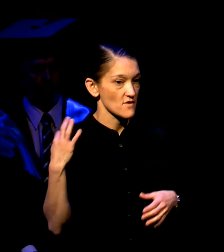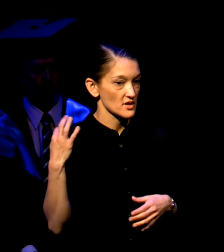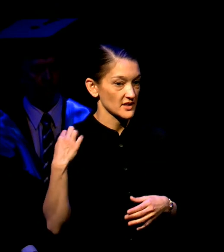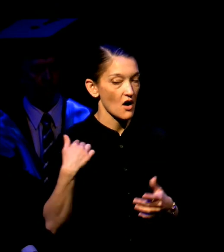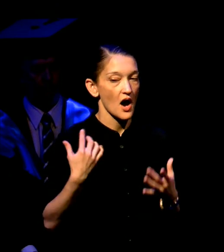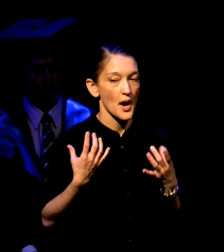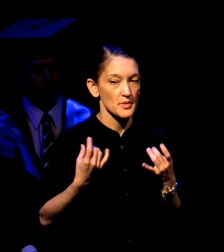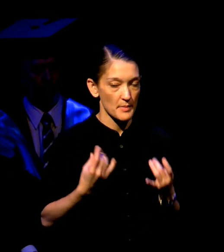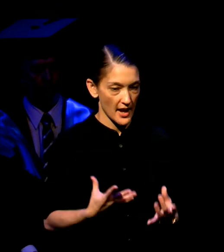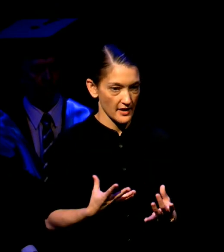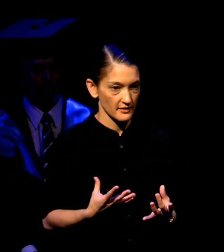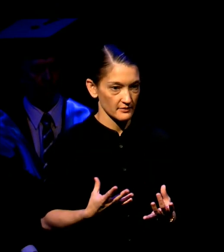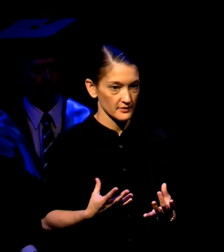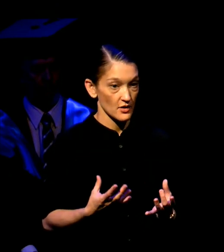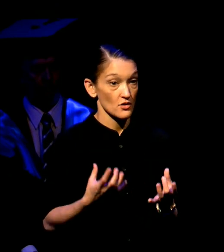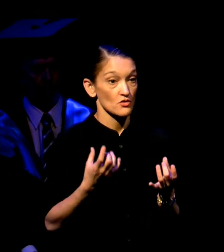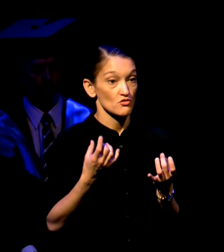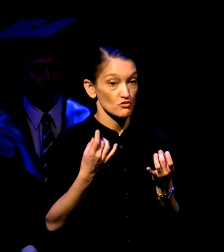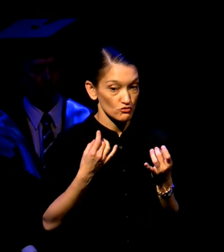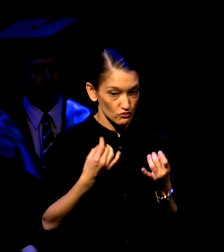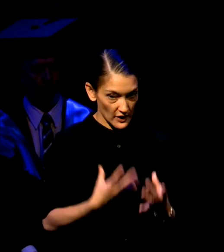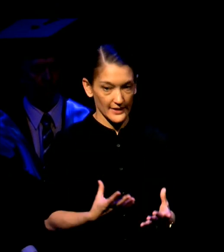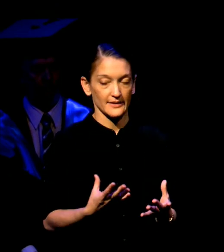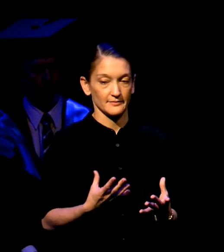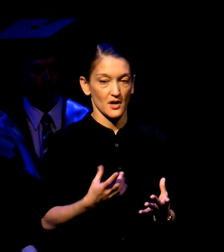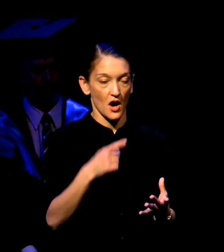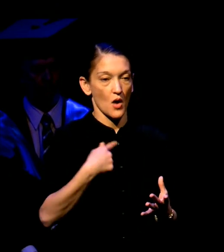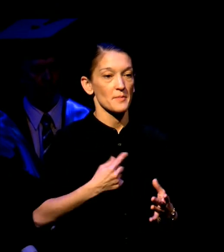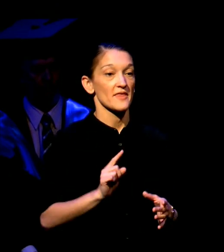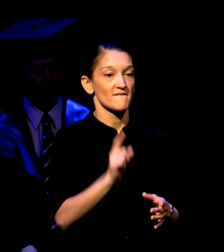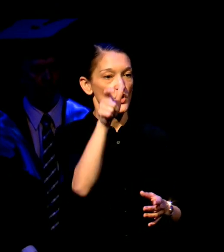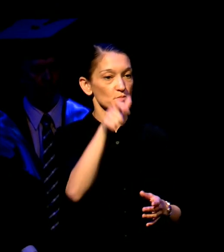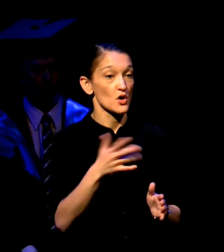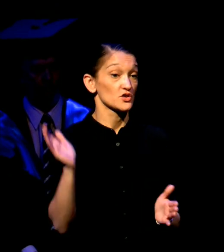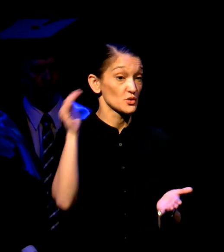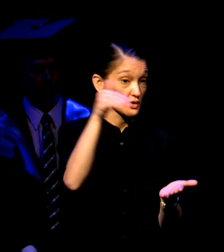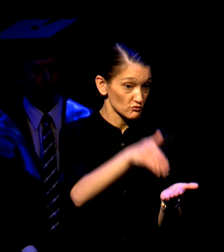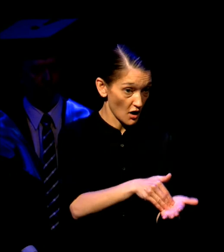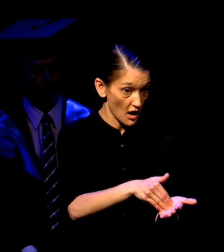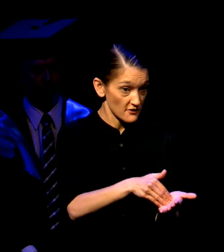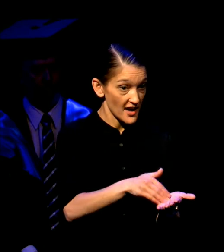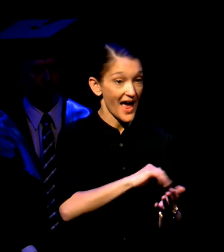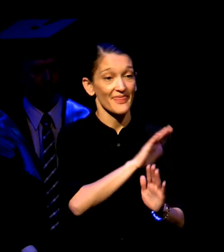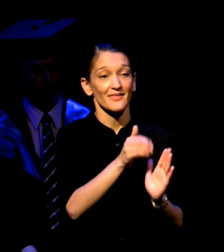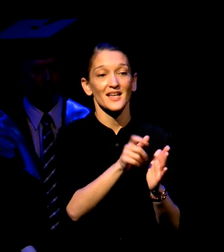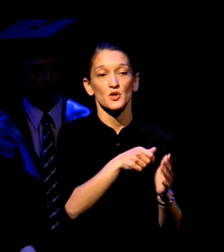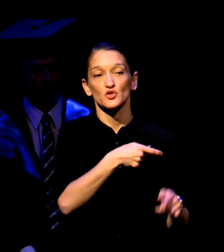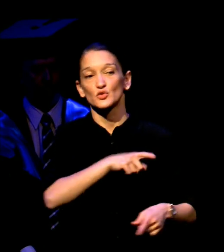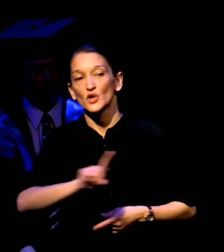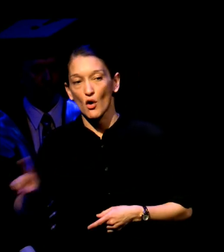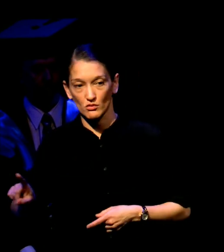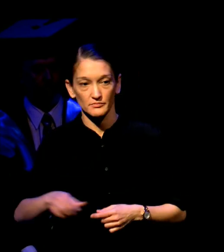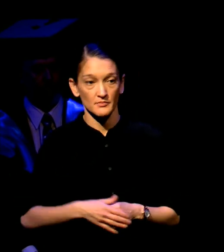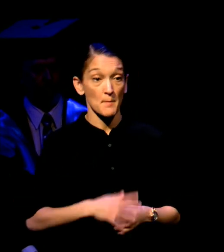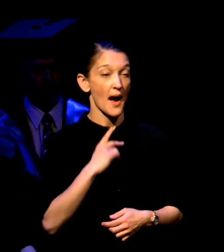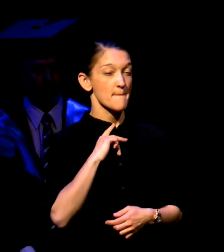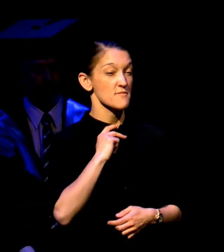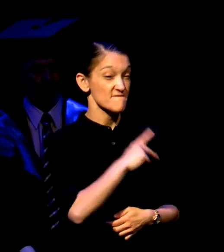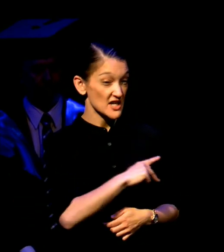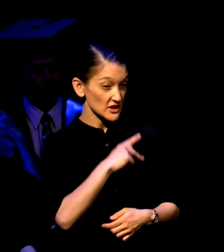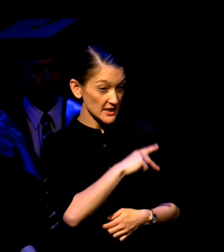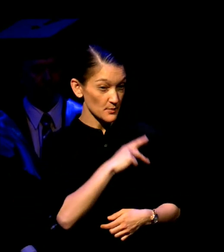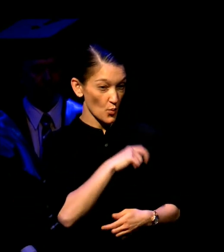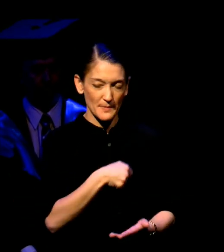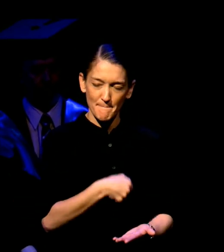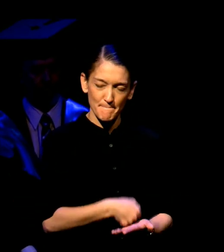prepared, ready, well-informed, that I was always the first to arrive and the last to leave. Being professional was the very least I could